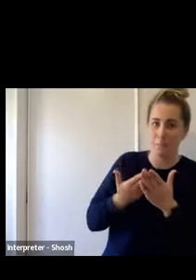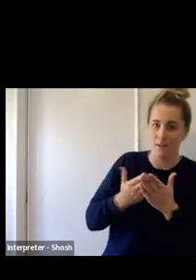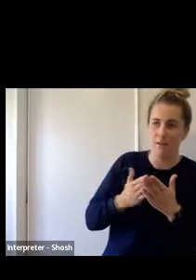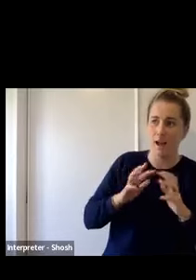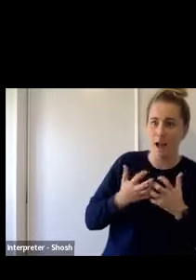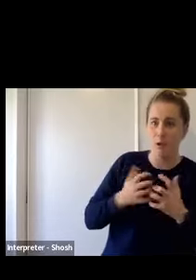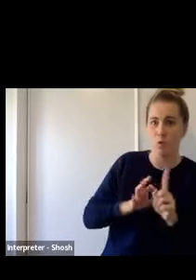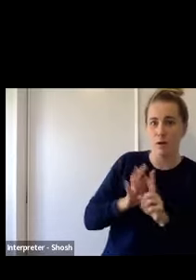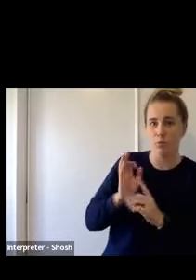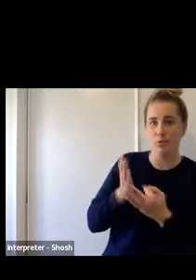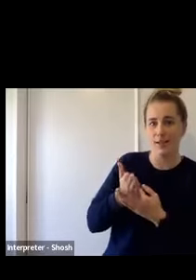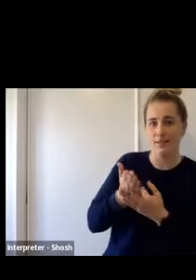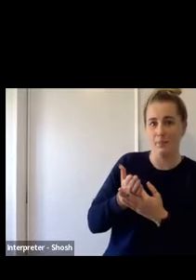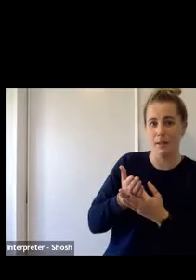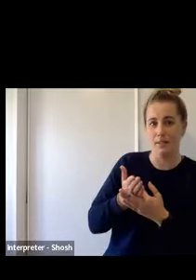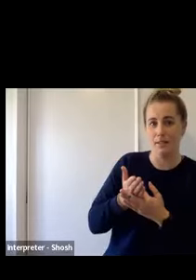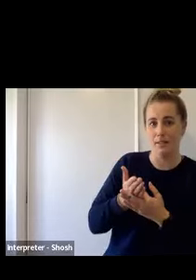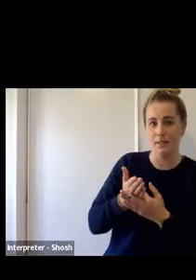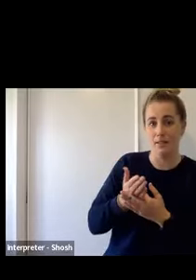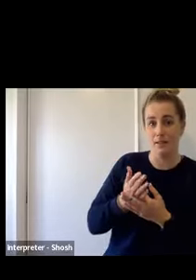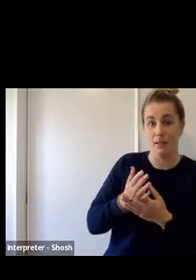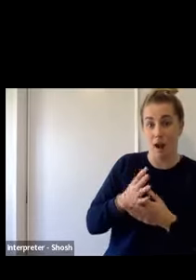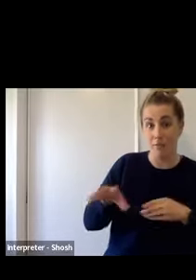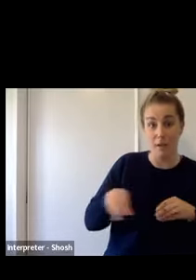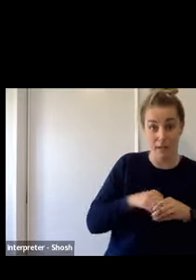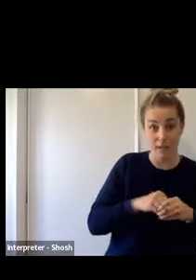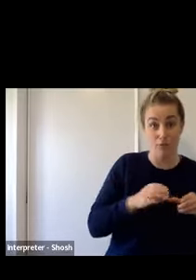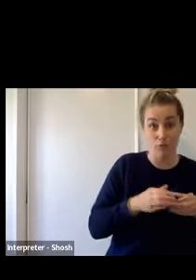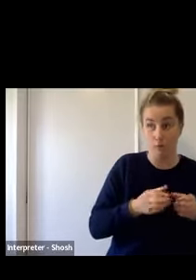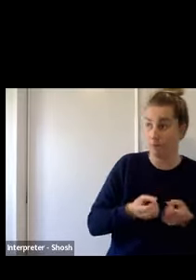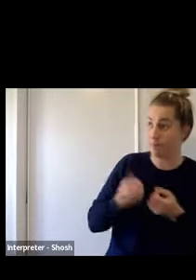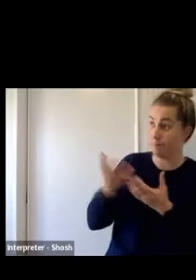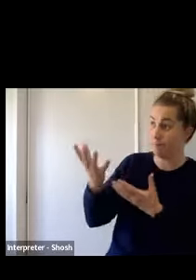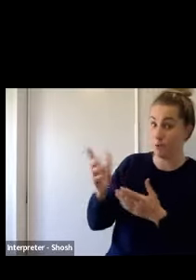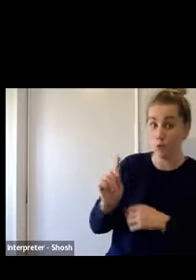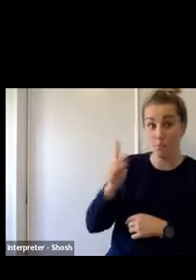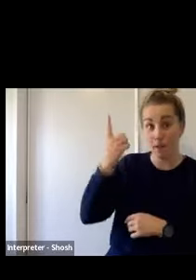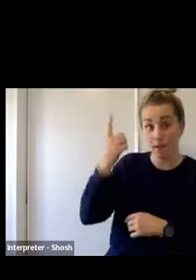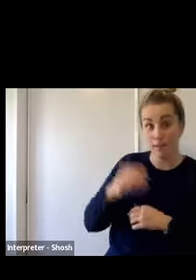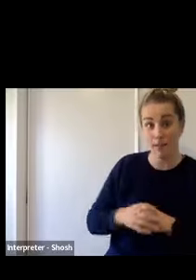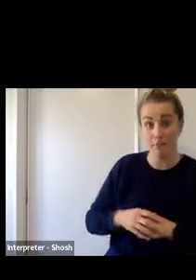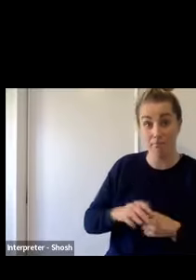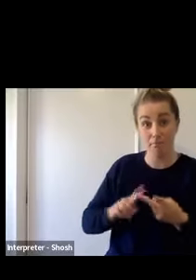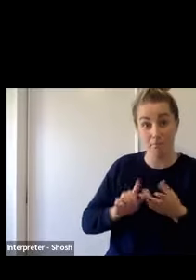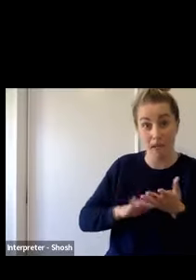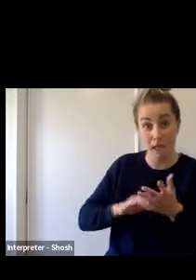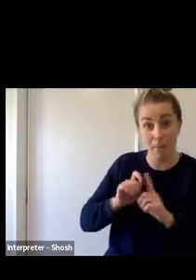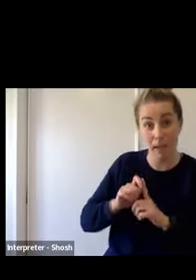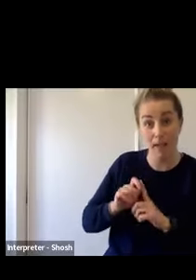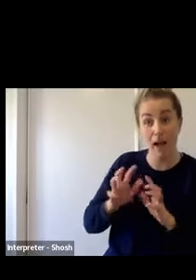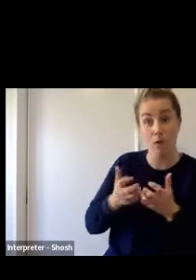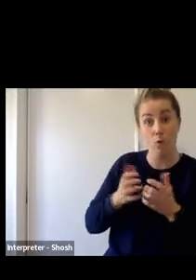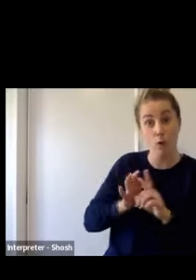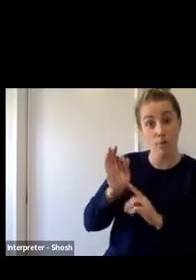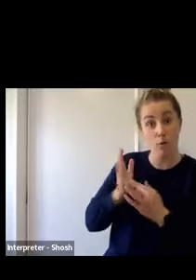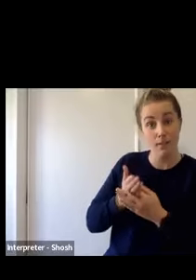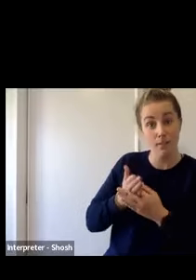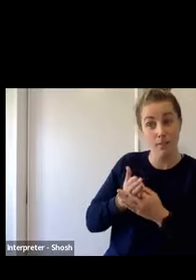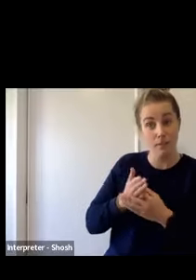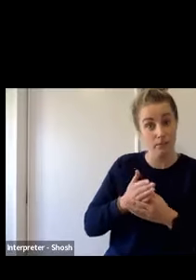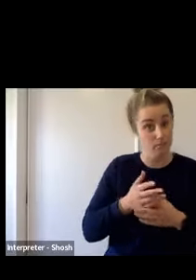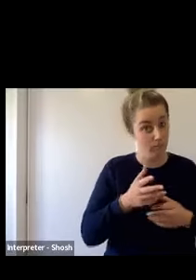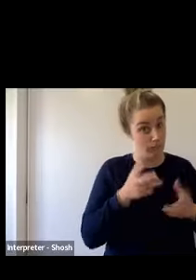accessibility. I've been part of groups providing information to ministers and MPs on how to improve accessibility